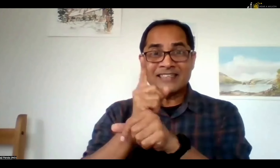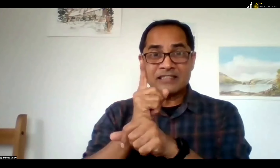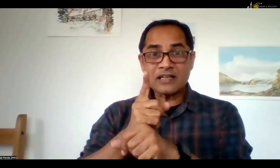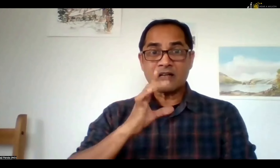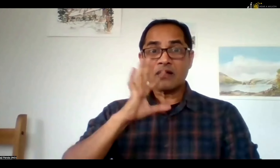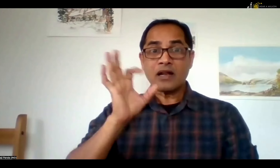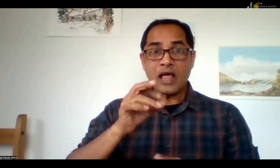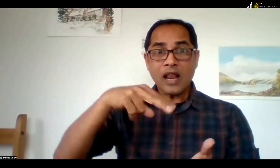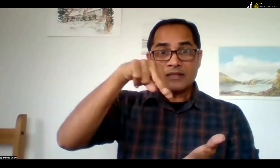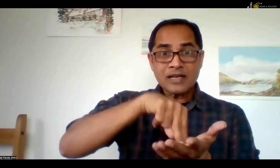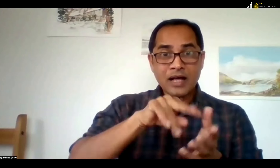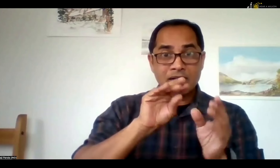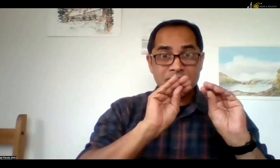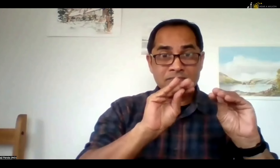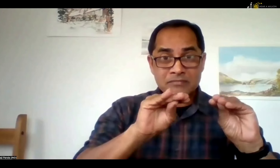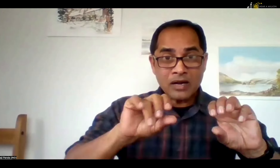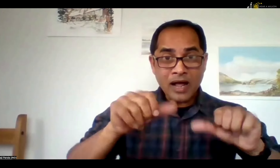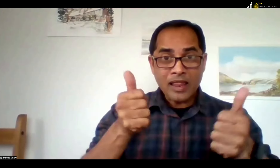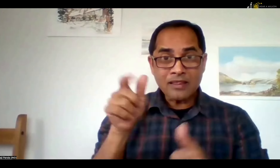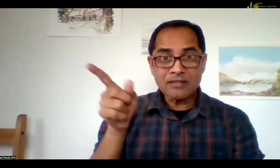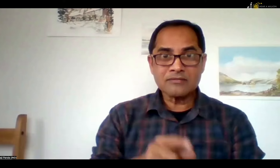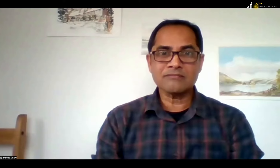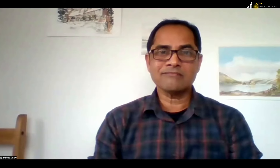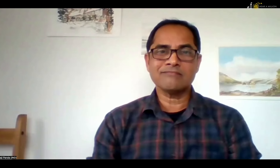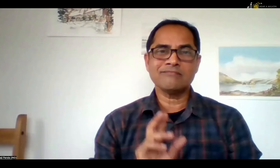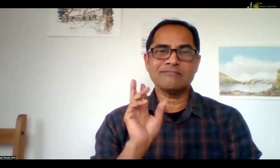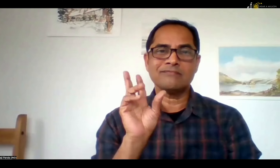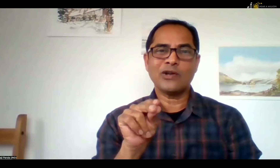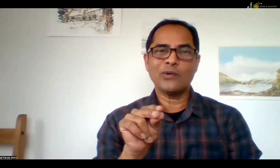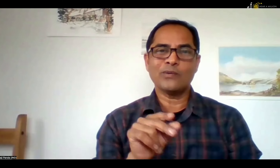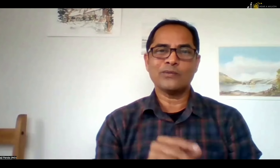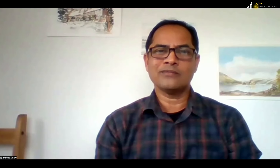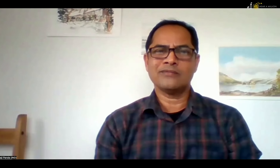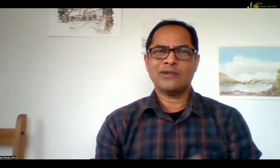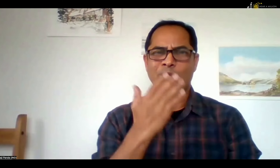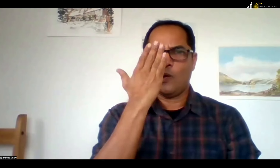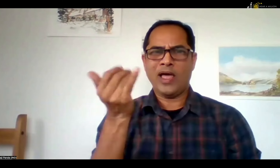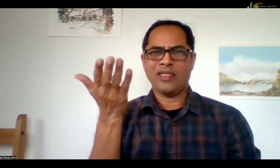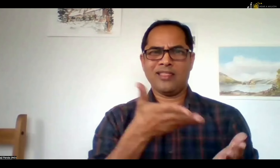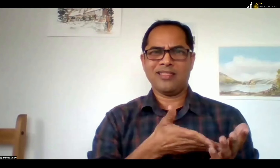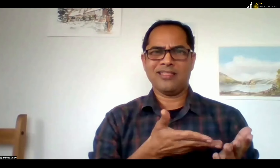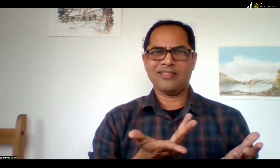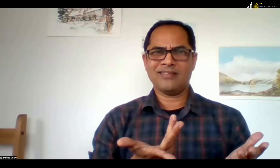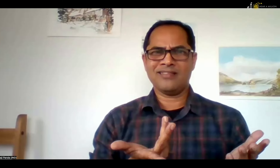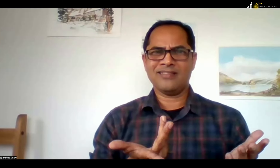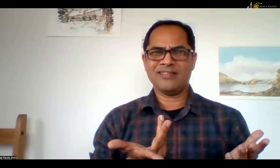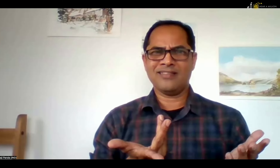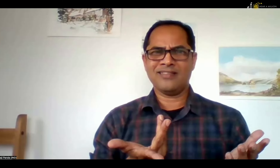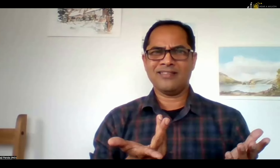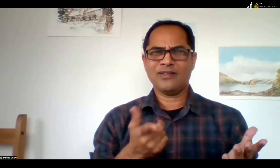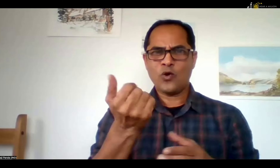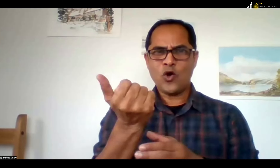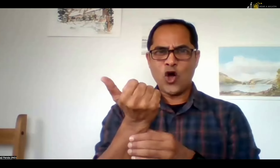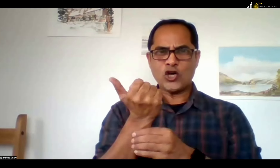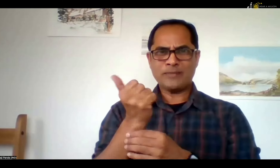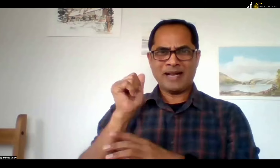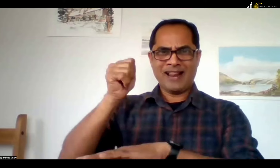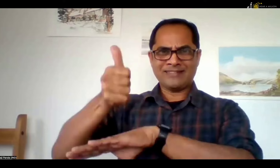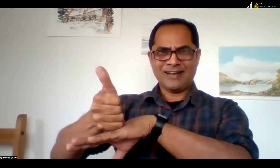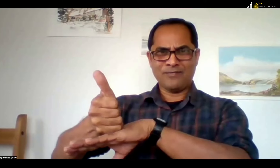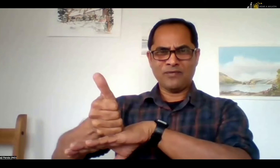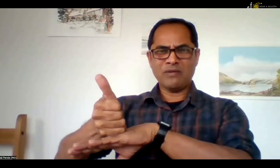teaching which is happening, the B.Ed or the D.Ed teachers who are qualified, when they come into schools, are they able to teach?